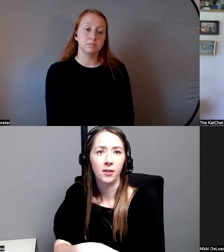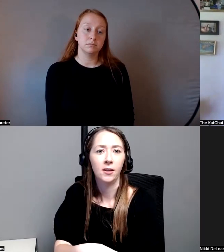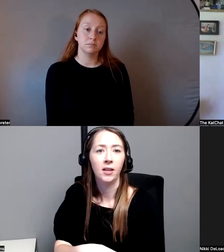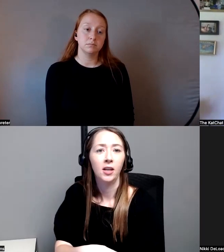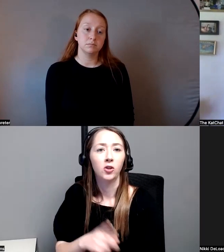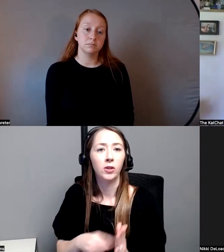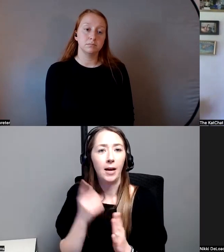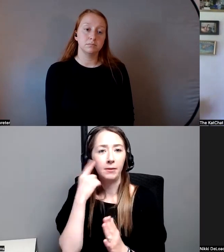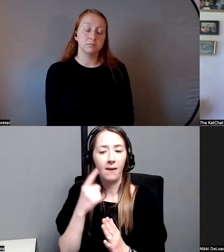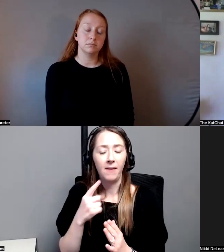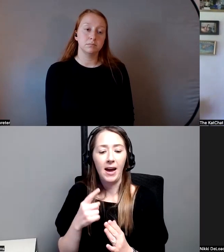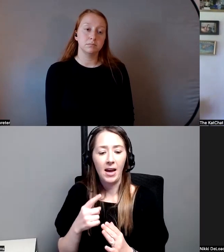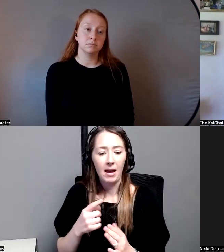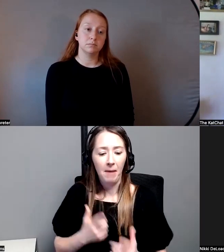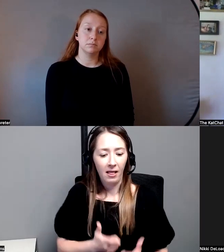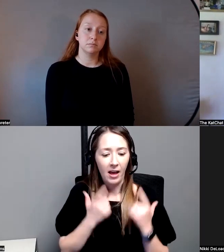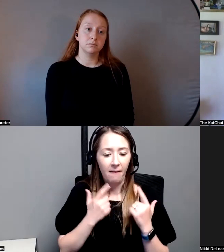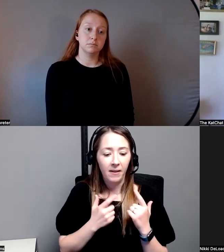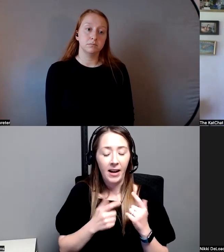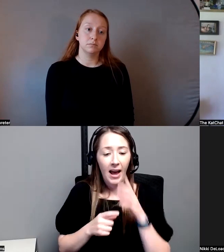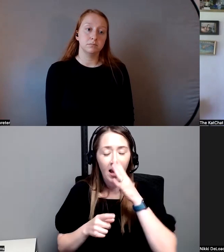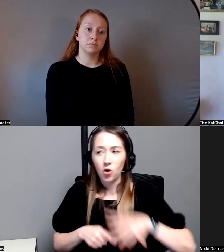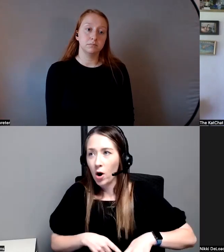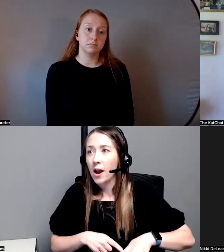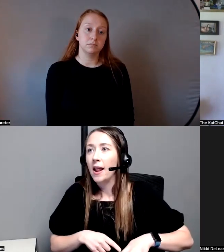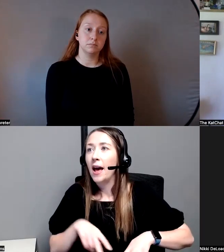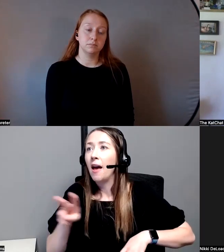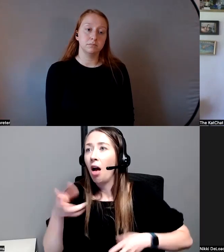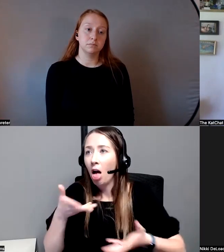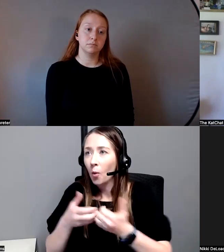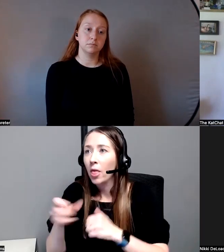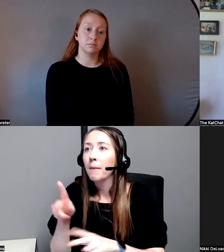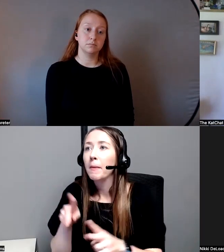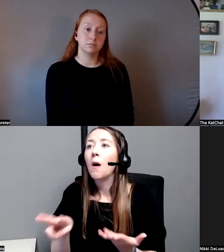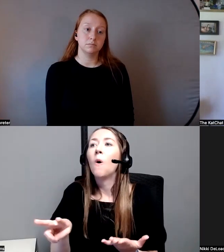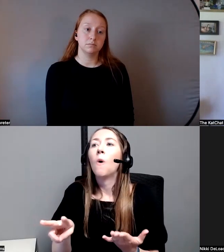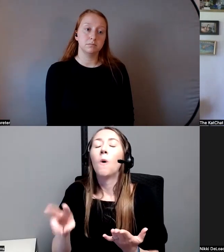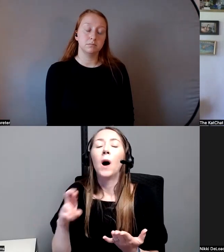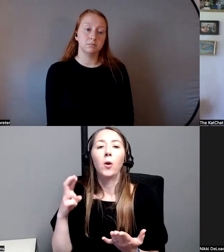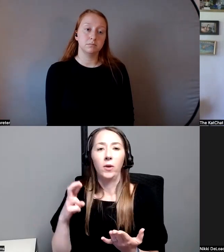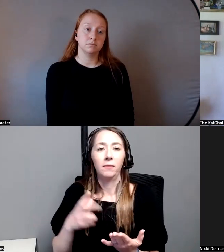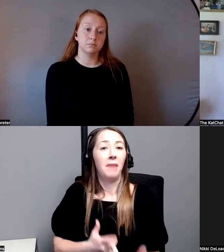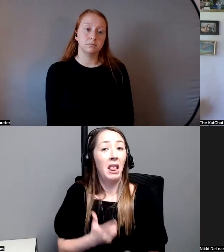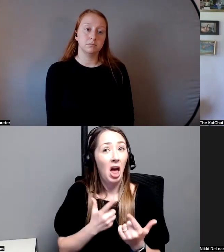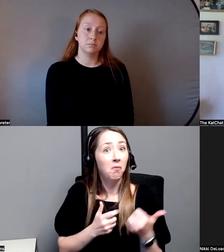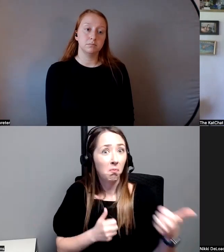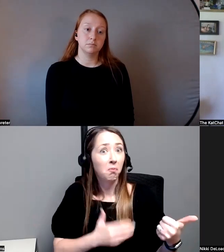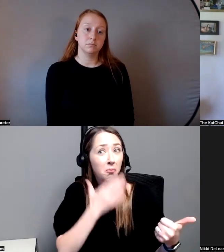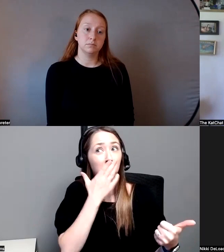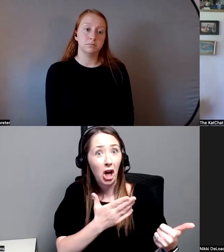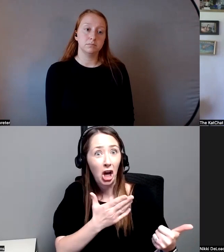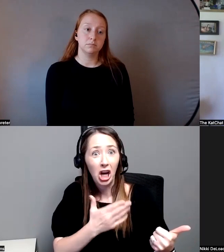of your own situation and you go and interact with other people going through hard things,